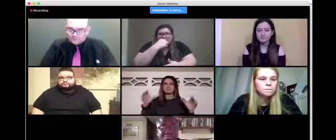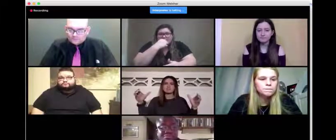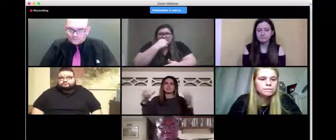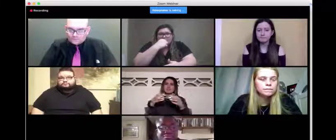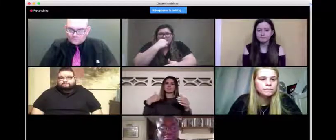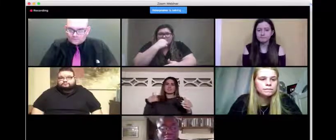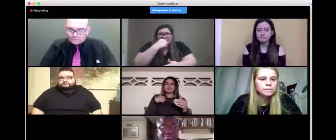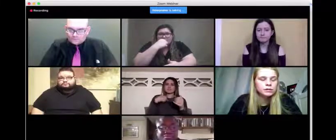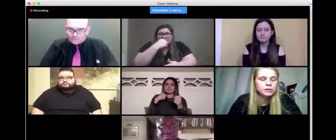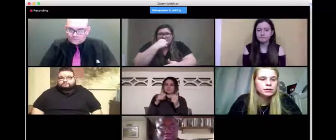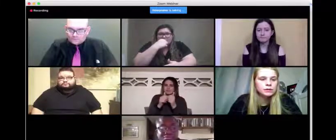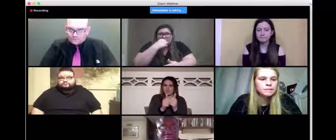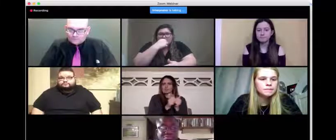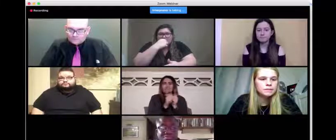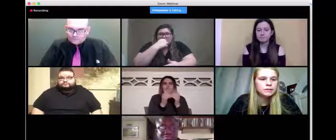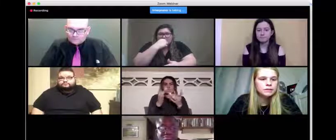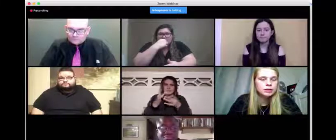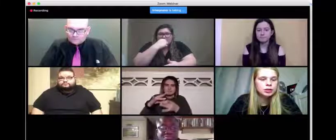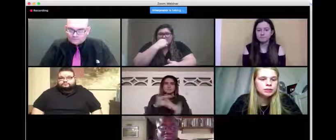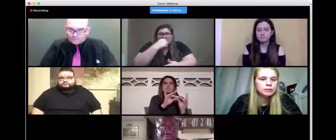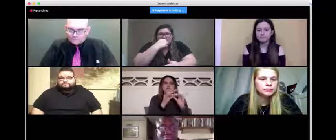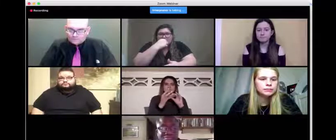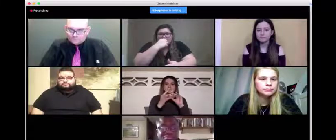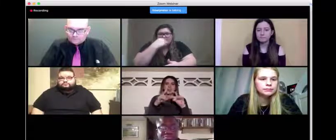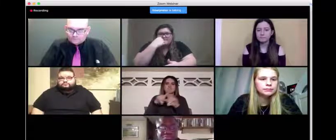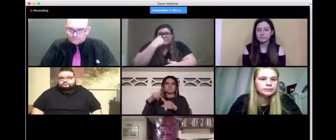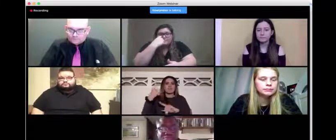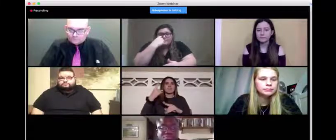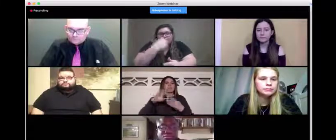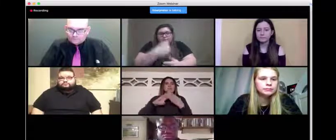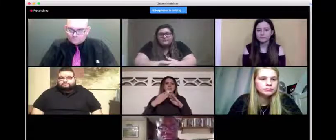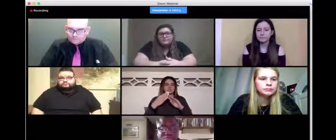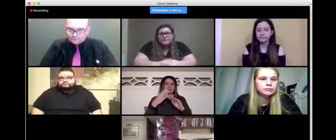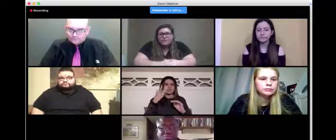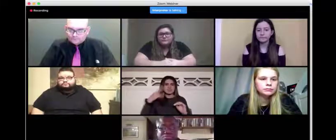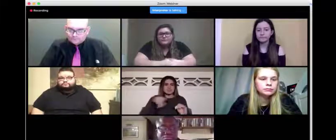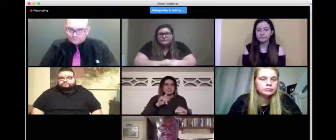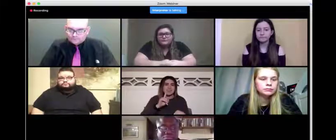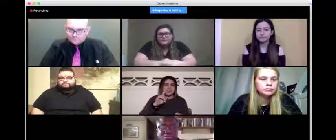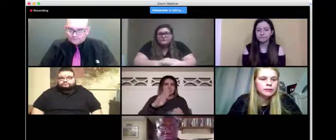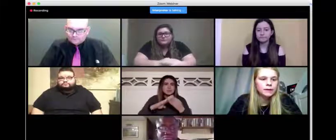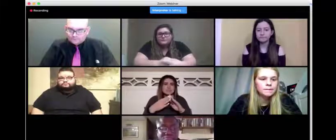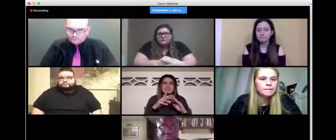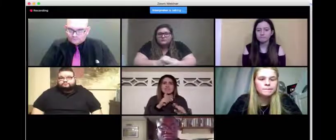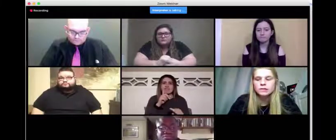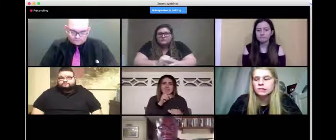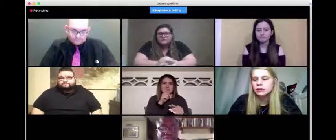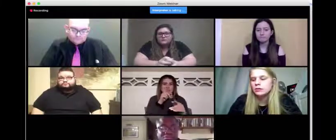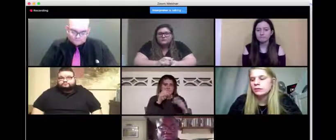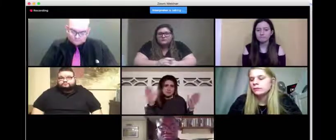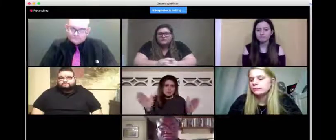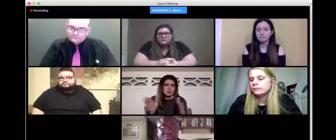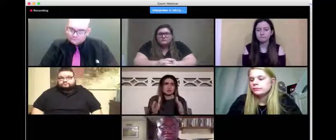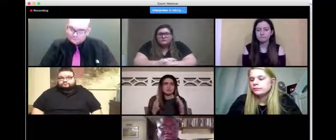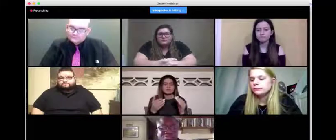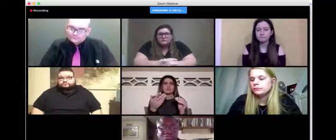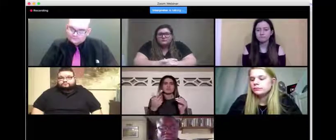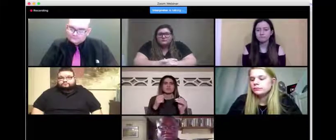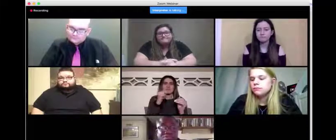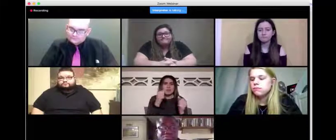collaborating. So we are a deaf community within ourselves. There's not really that many deaf in the world, and I